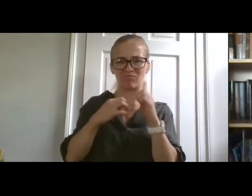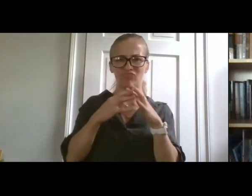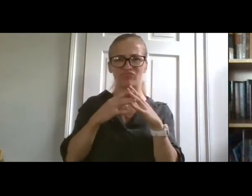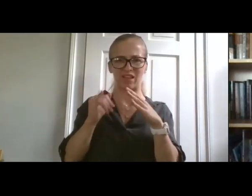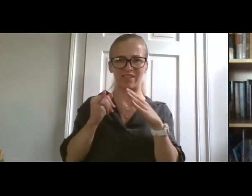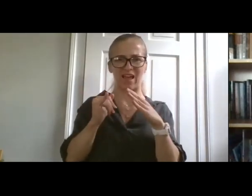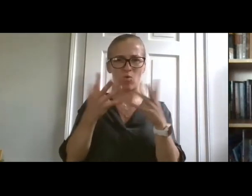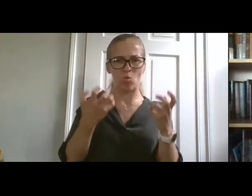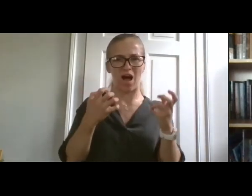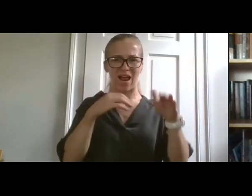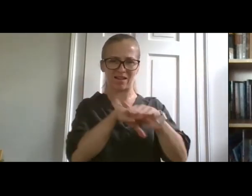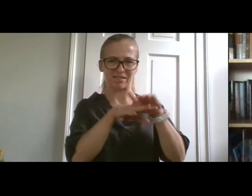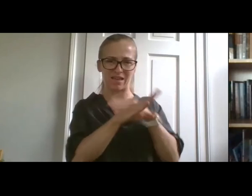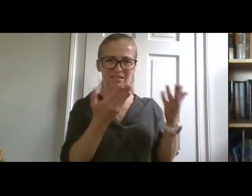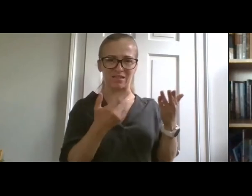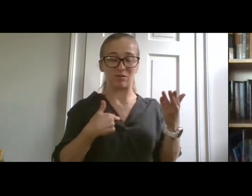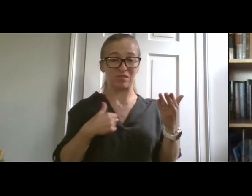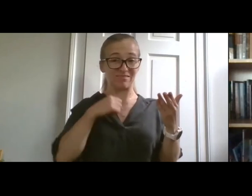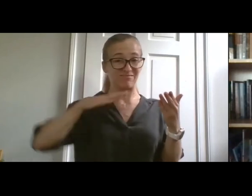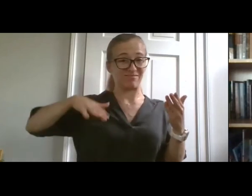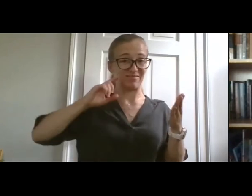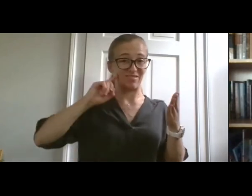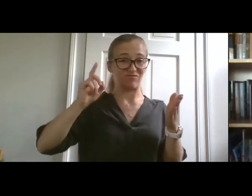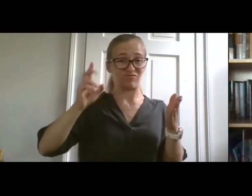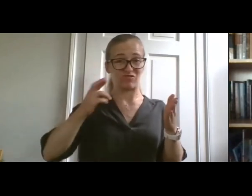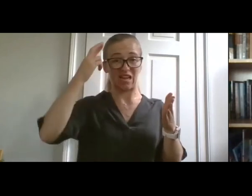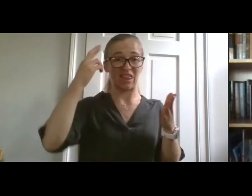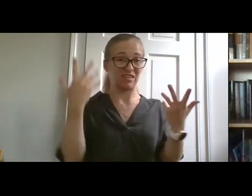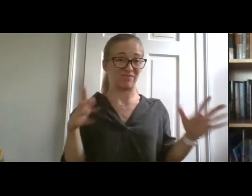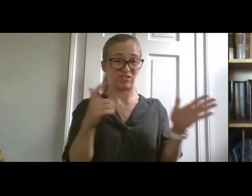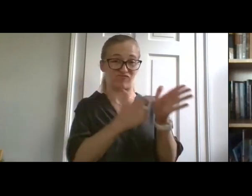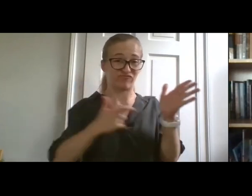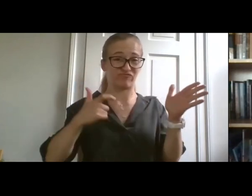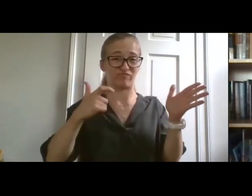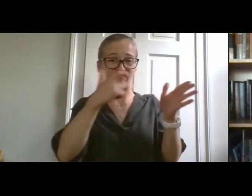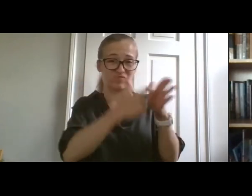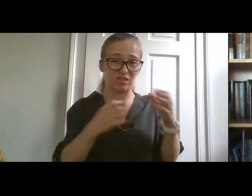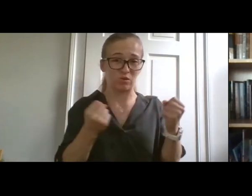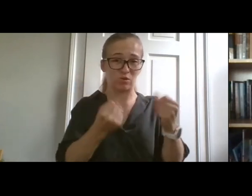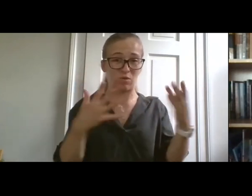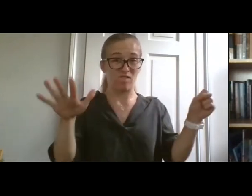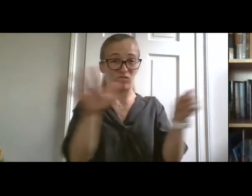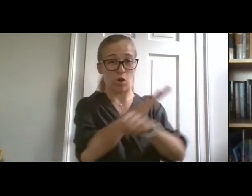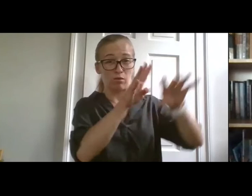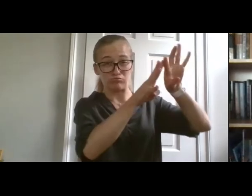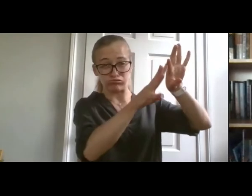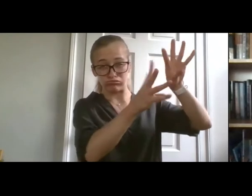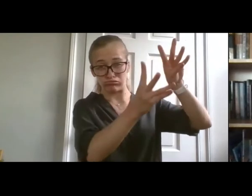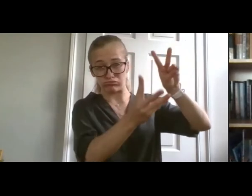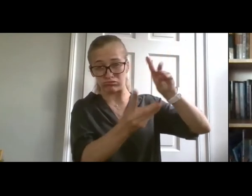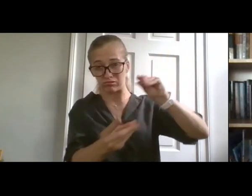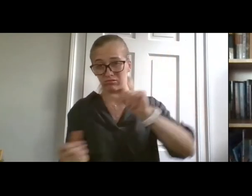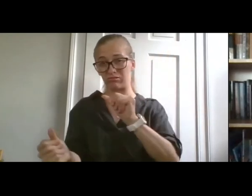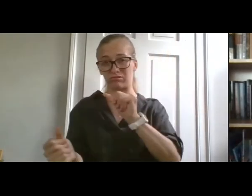access here. I hadn't realized they'd razed such massive areas out of existence. Entire slopes had been burned away, reduced